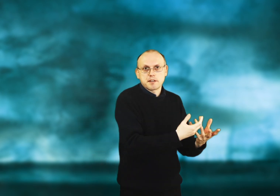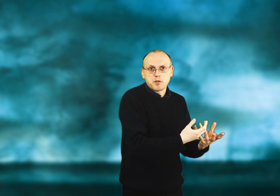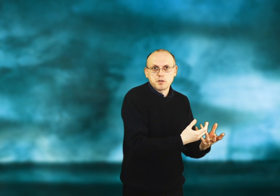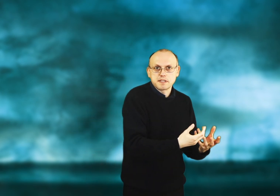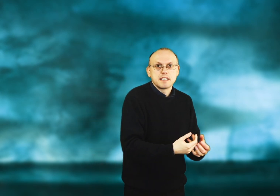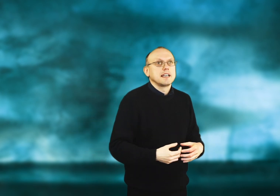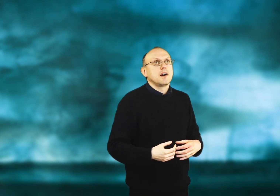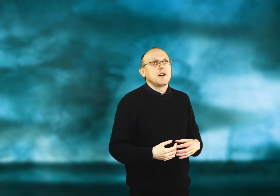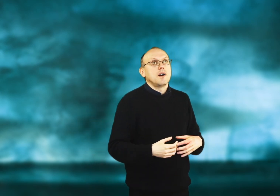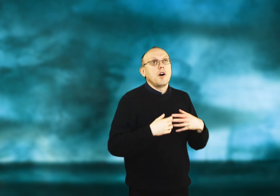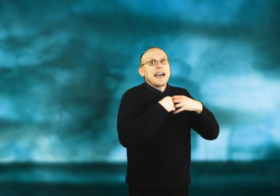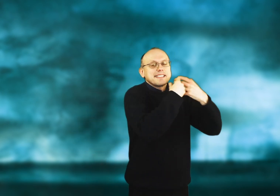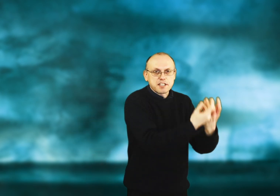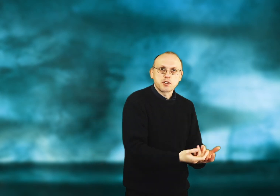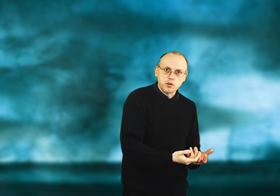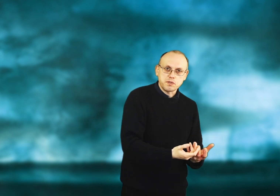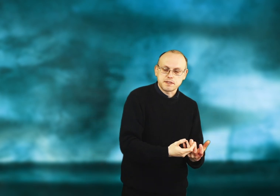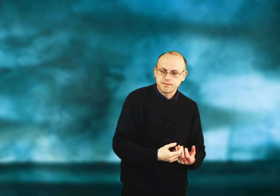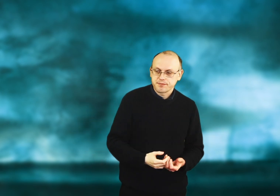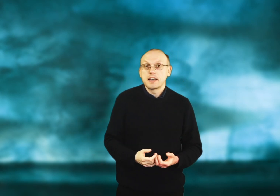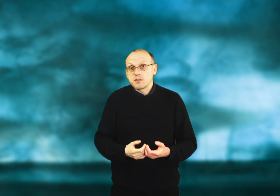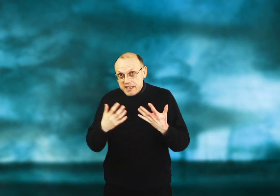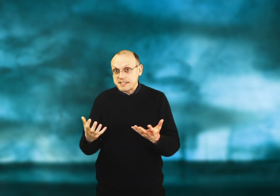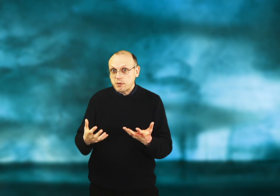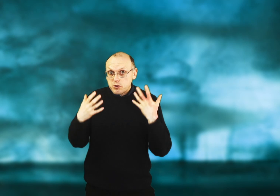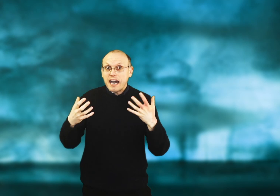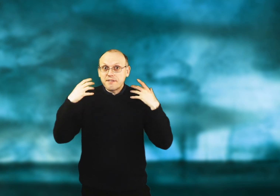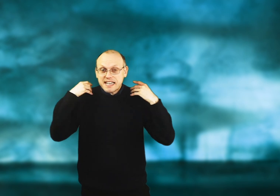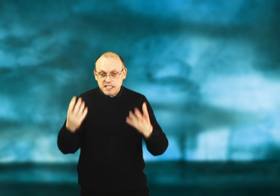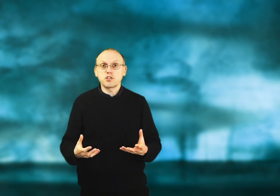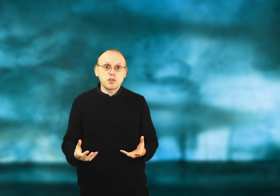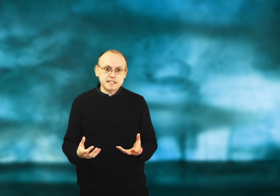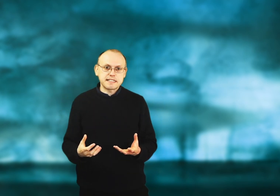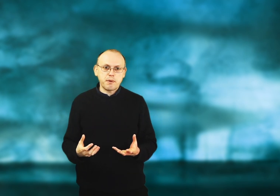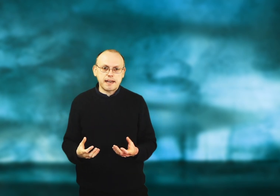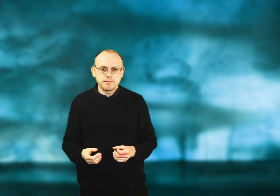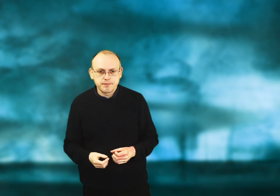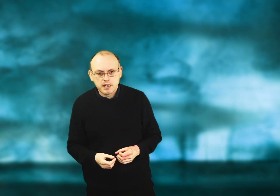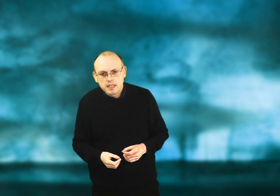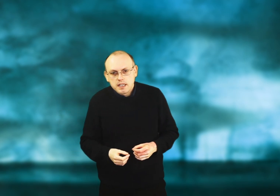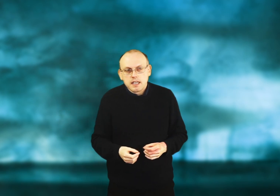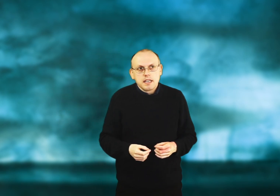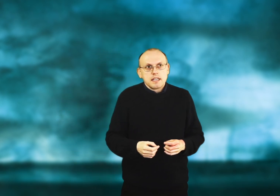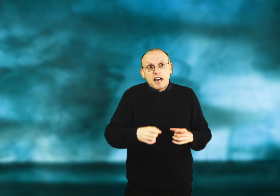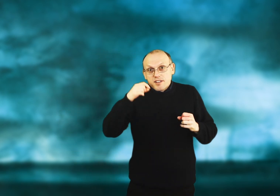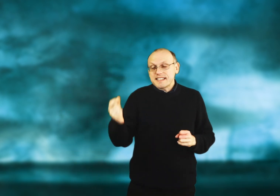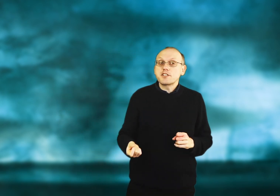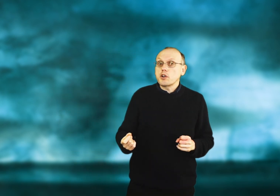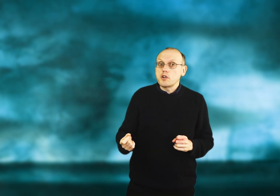clause or essential clause. So yes, we do have essential clauses as well. Now, an essential clause